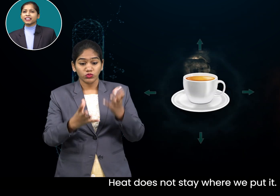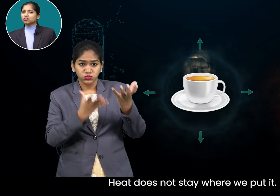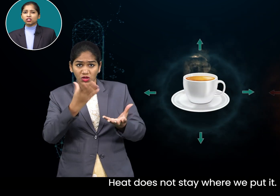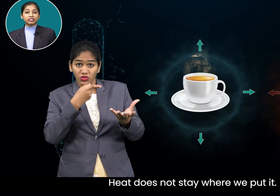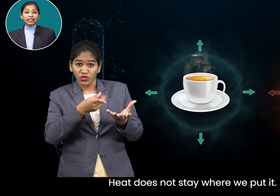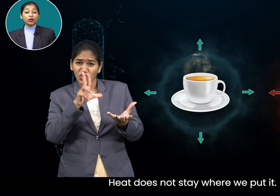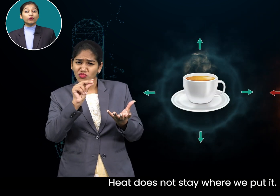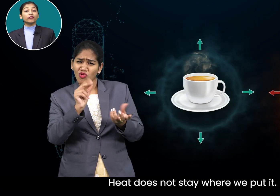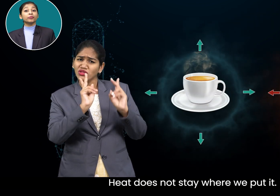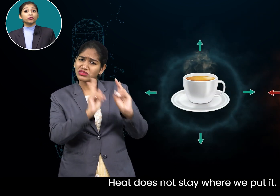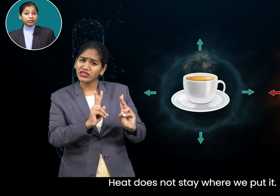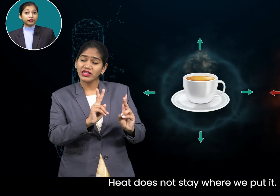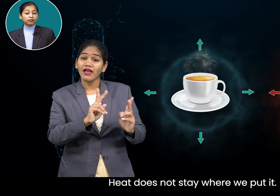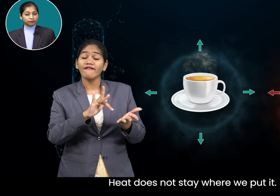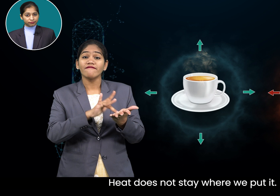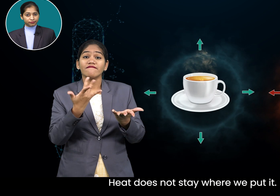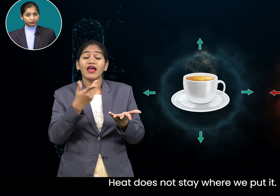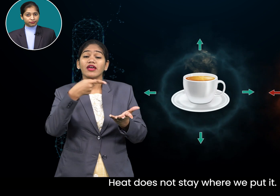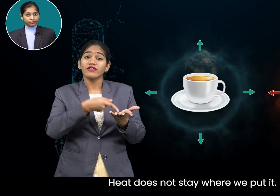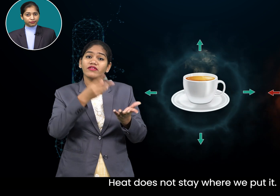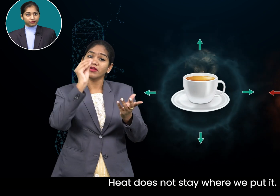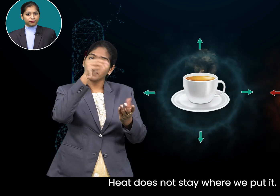Heat does not stay where we put it.